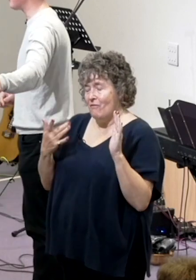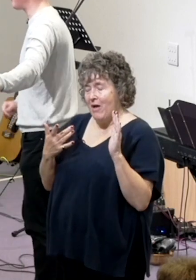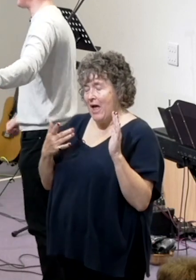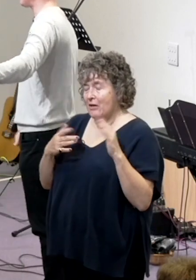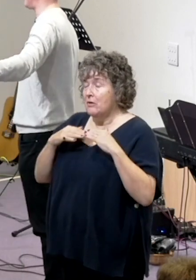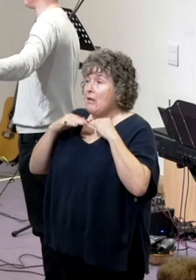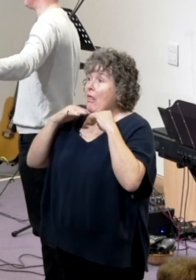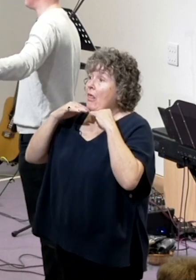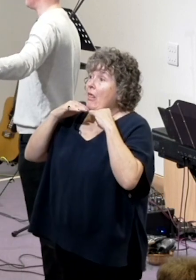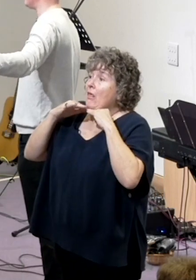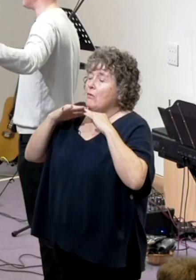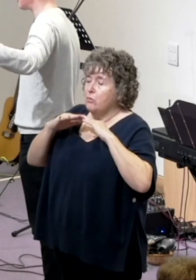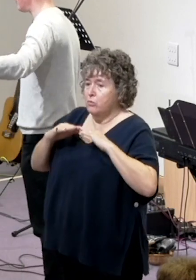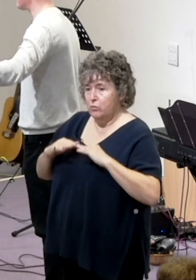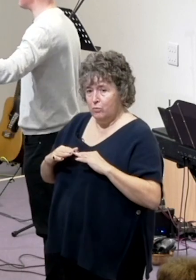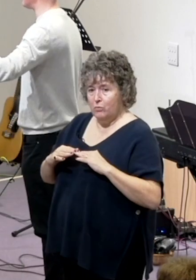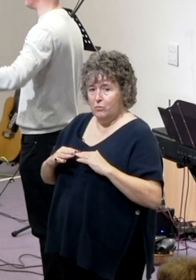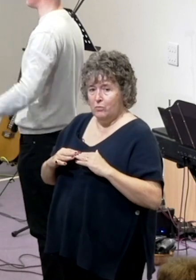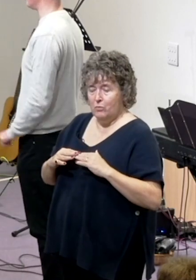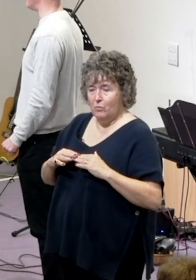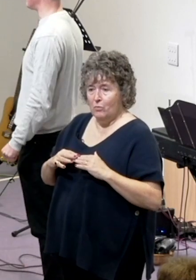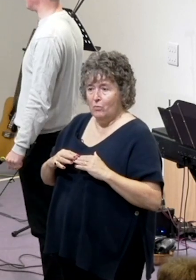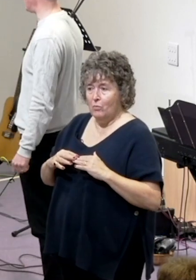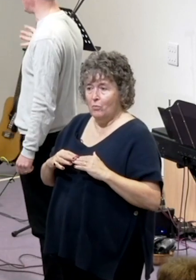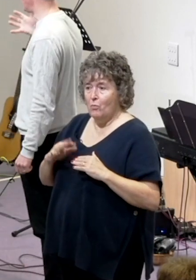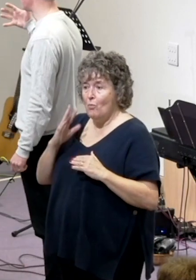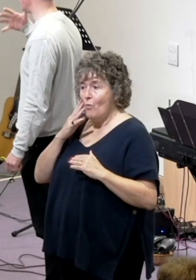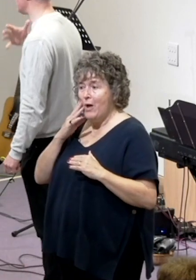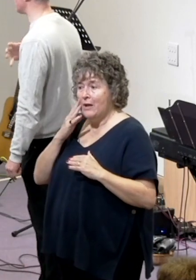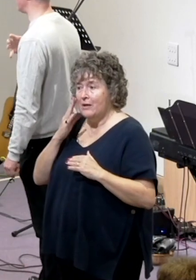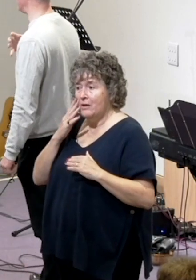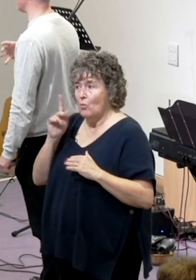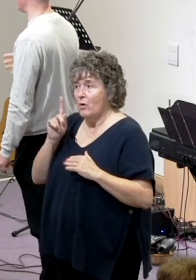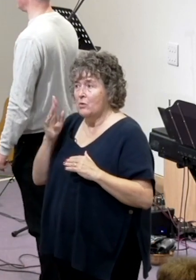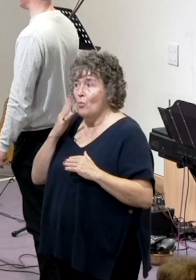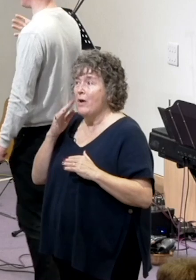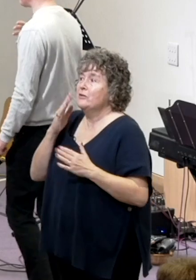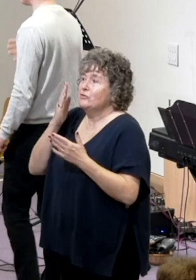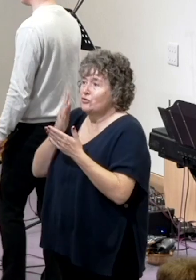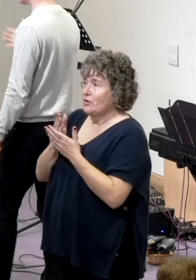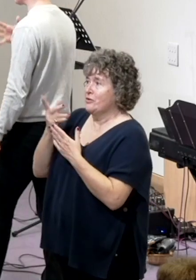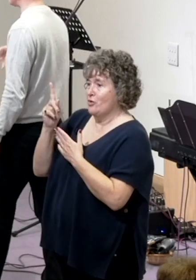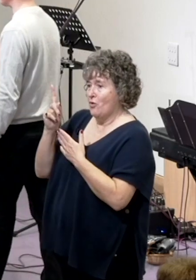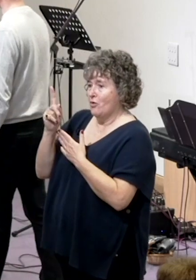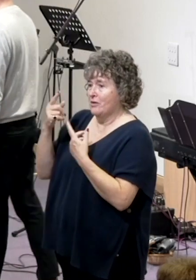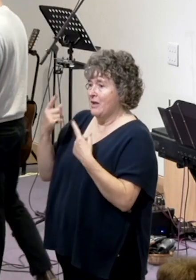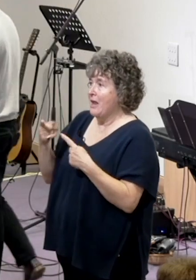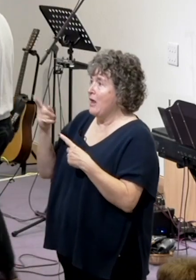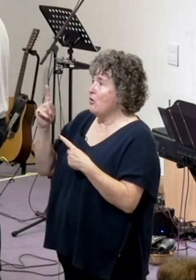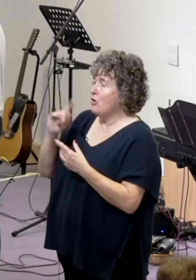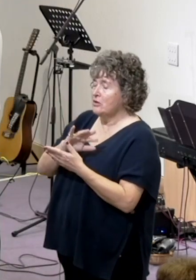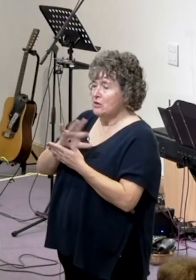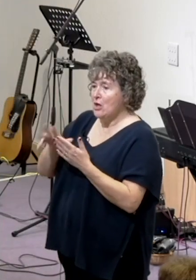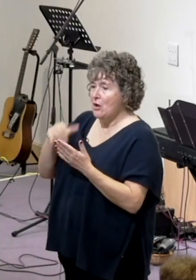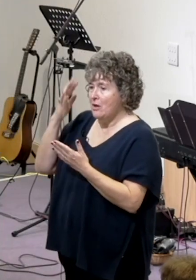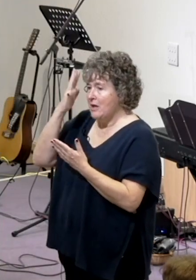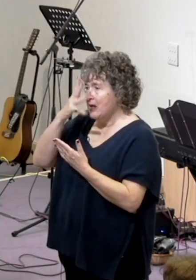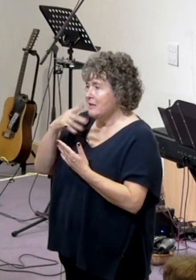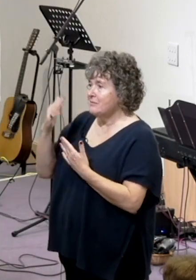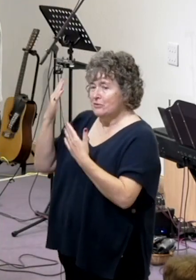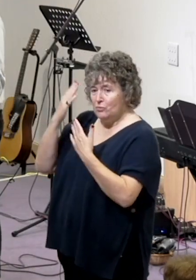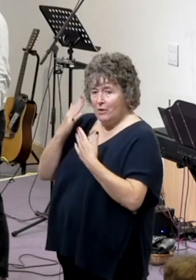the edge of a breakdown, when they trusted in God's word and allowed the Holy Spirit to bring comfort and strength to them through Psalm